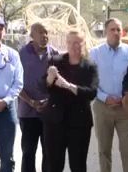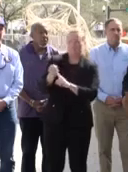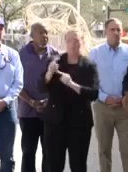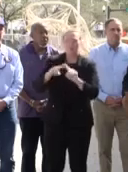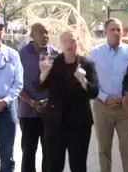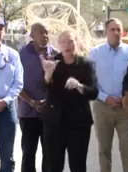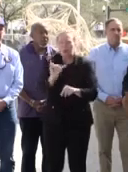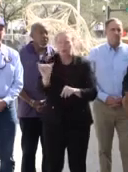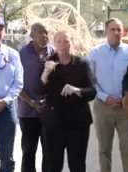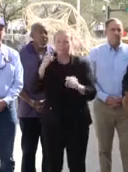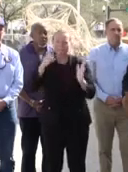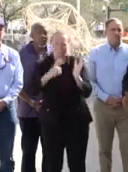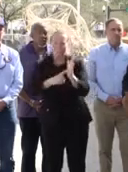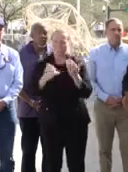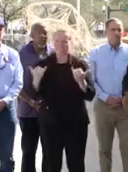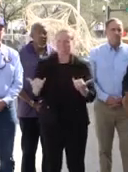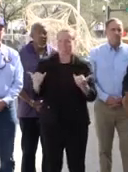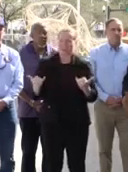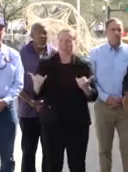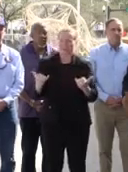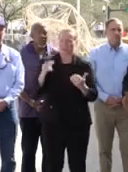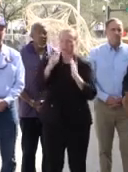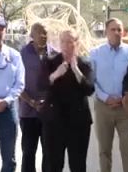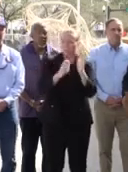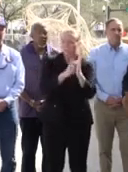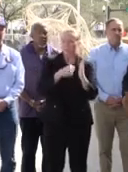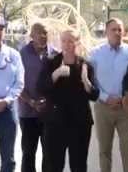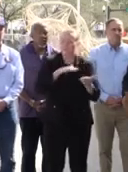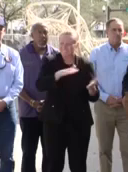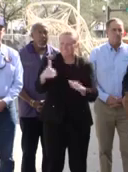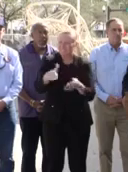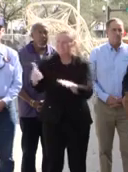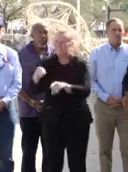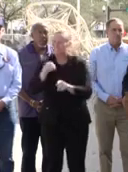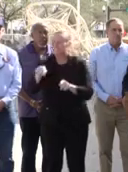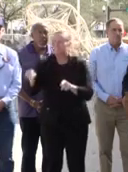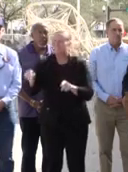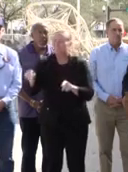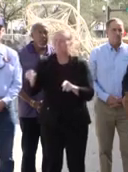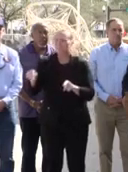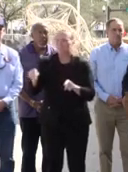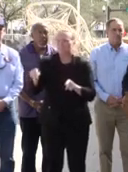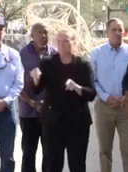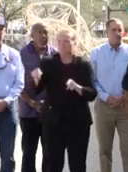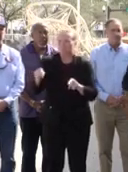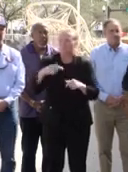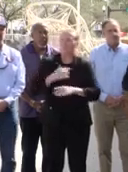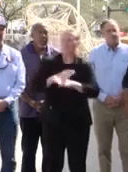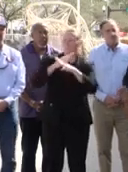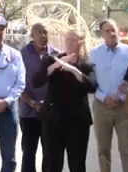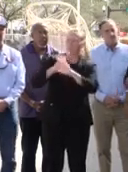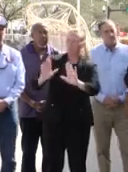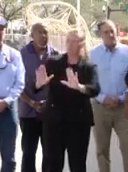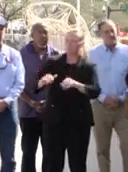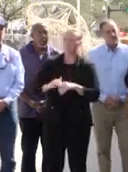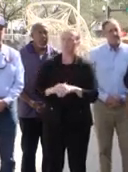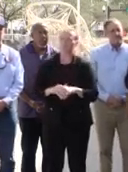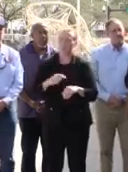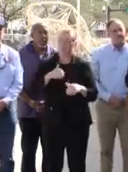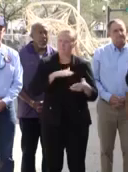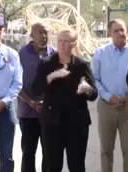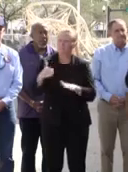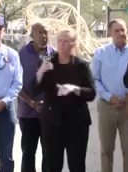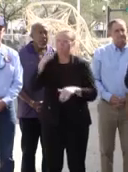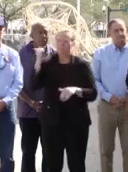we're now in the period where you have fatalities that are preventable. We have had fatalities because